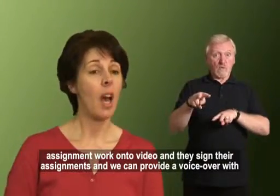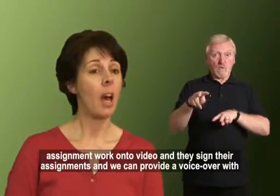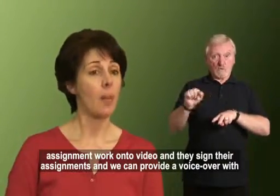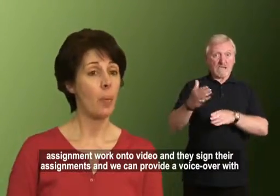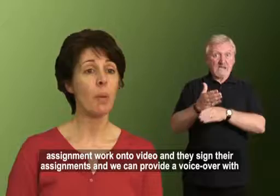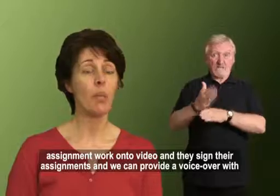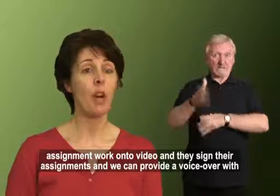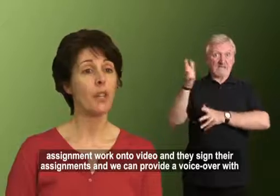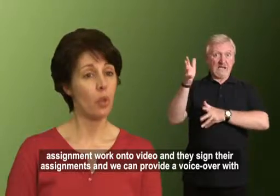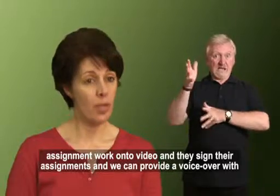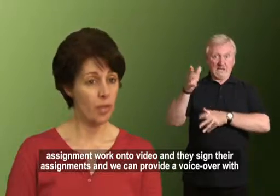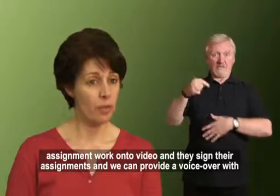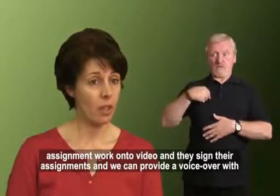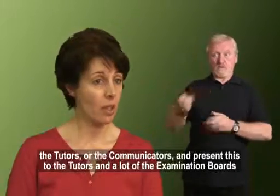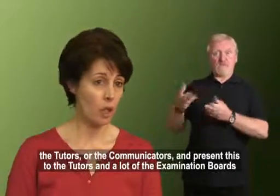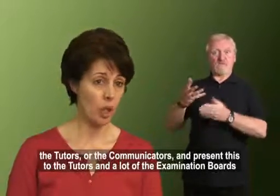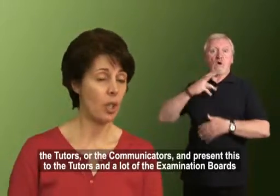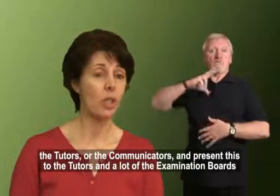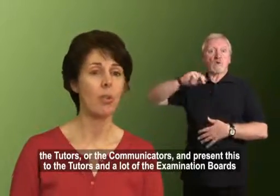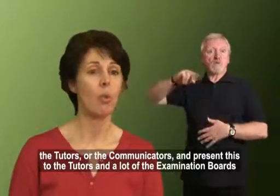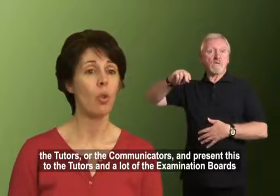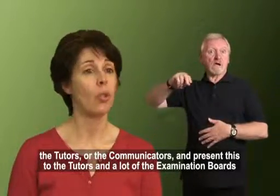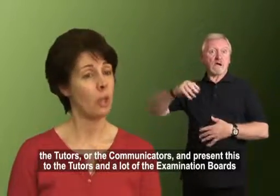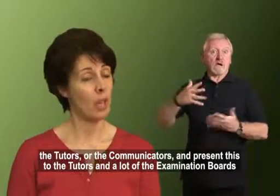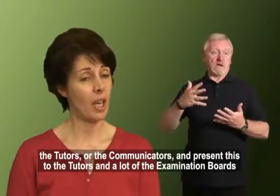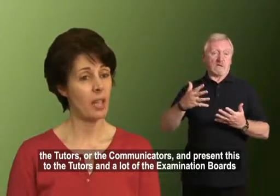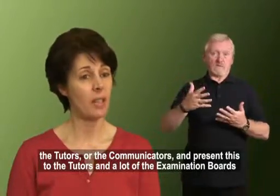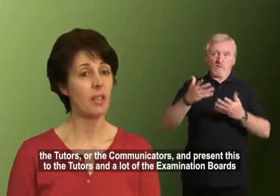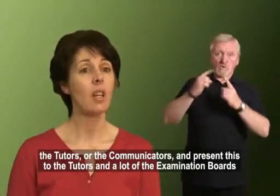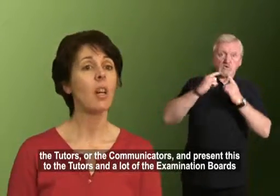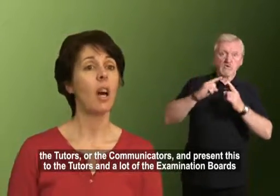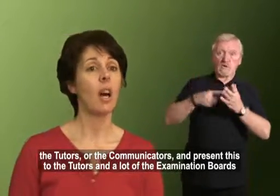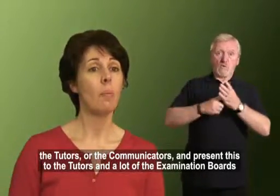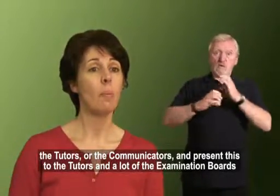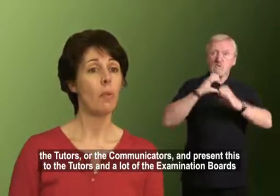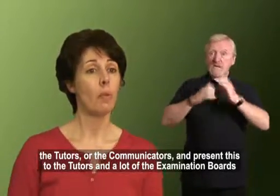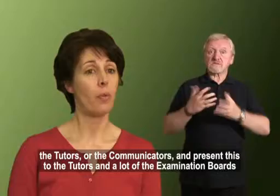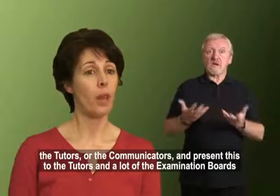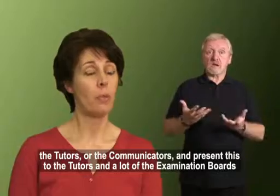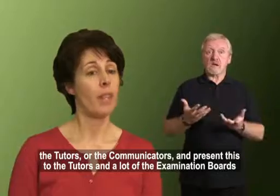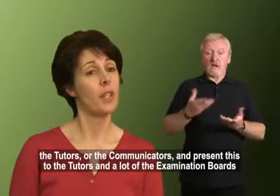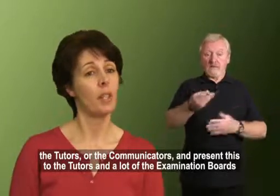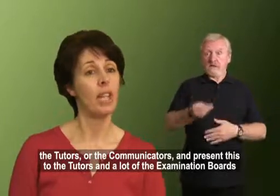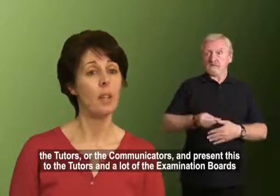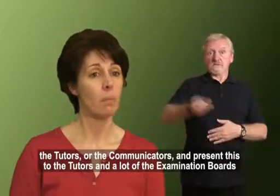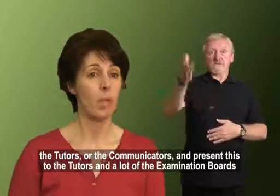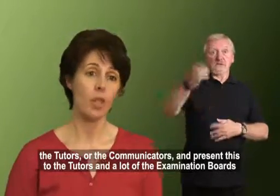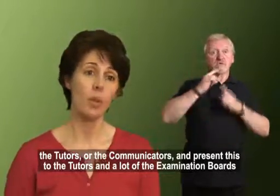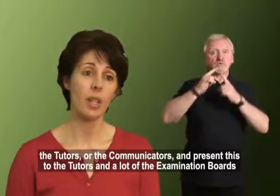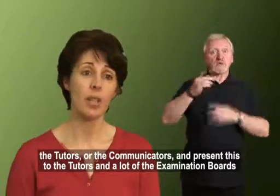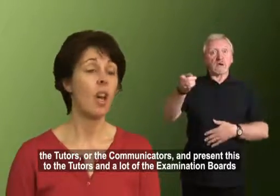assignments, and then we can provide a voiceover with the tutors or the communicators and present this to